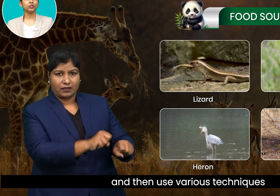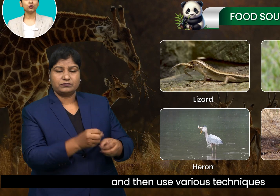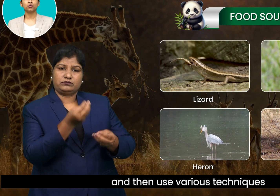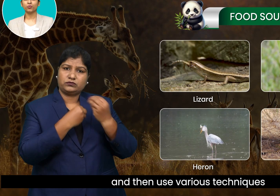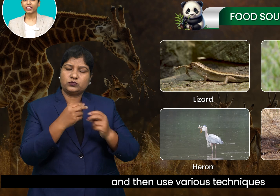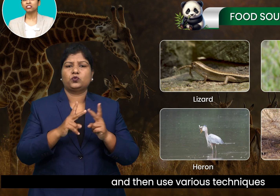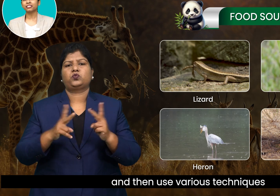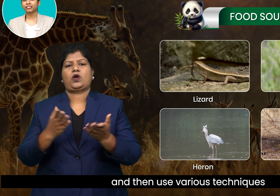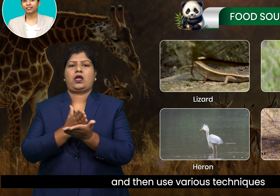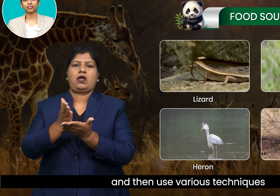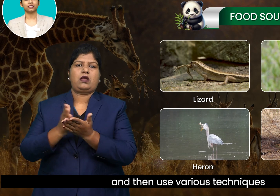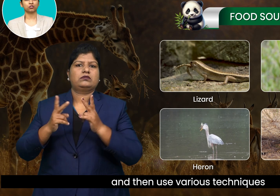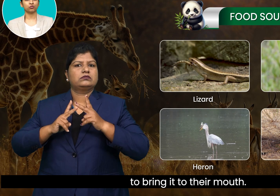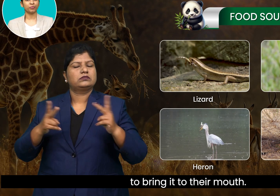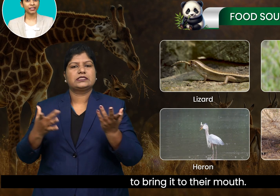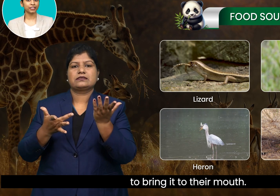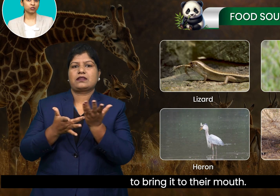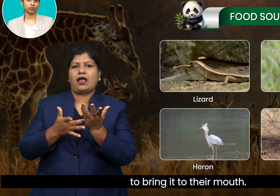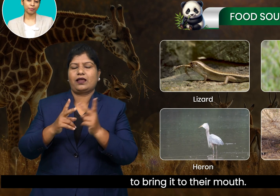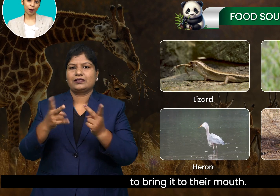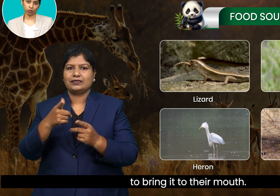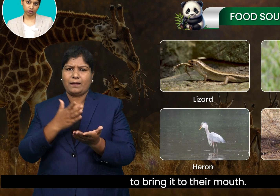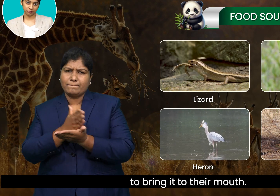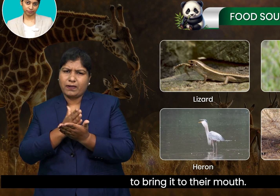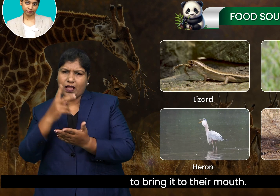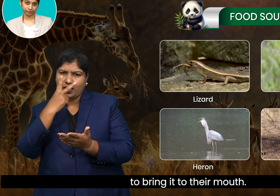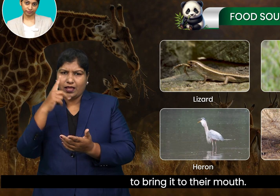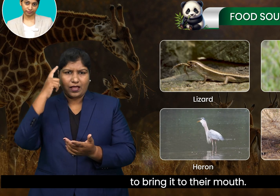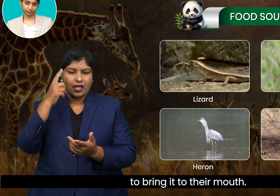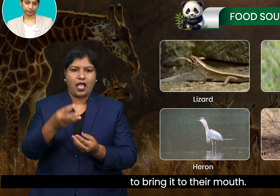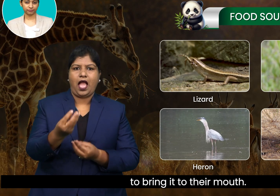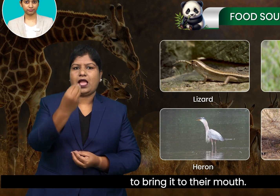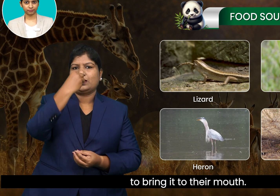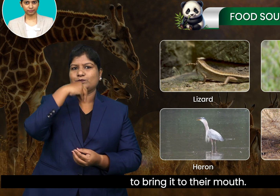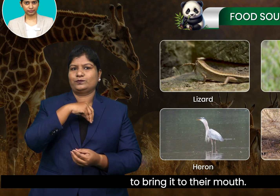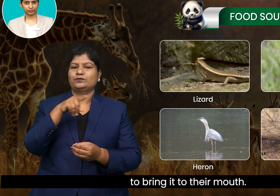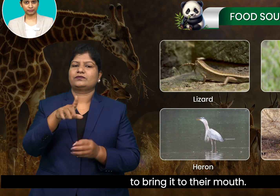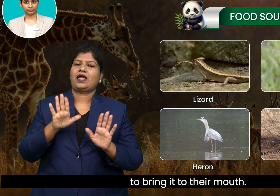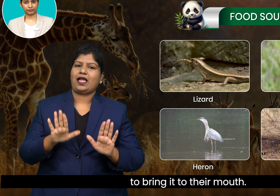and then use various techniques to bring it to their mouth.